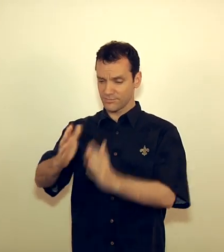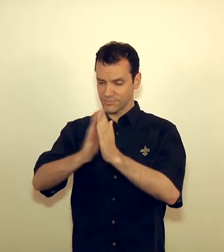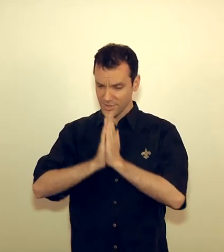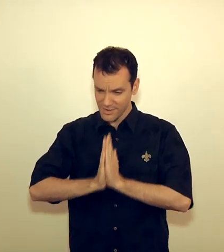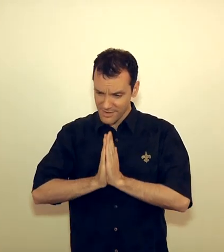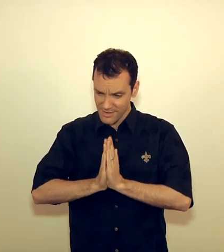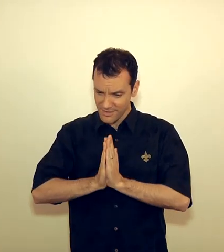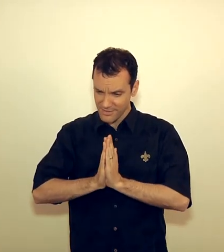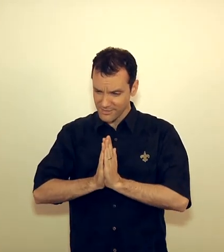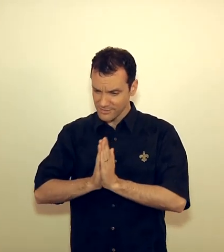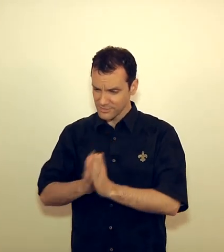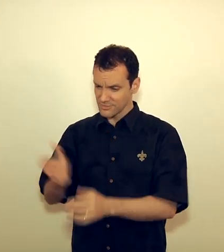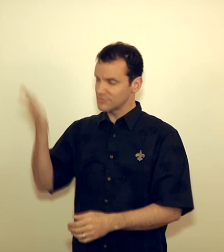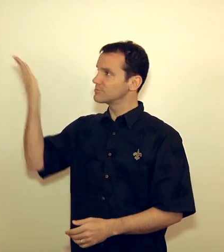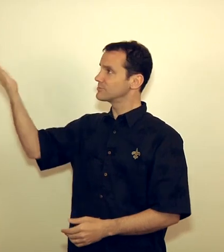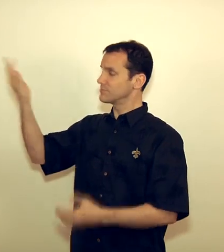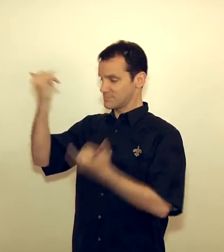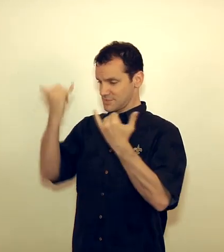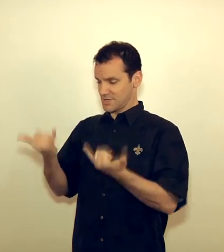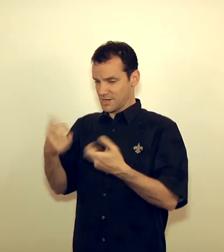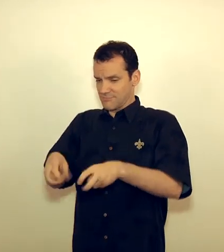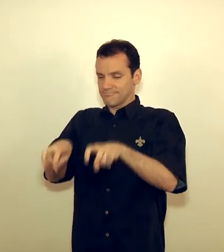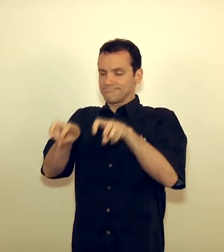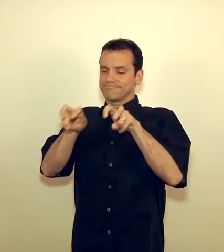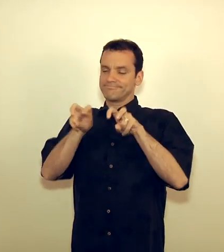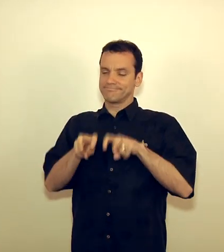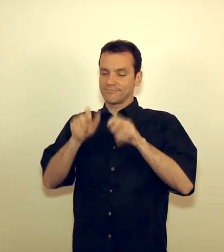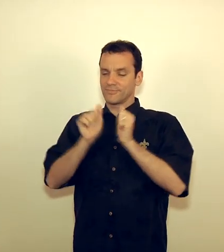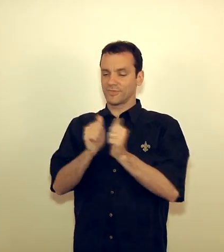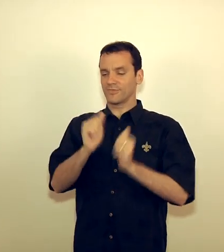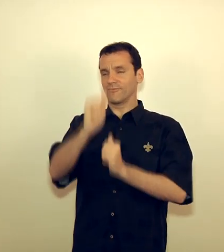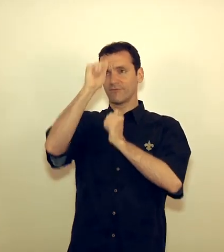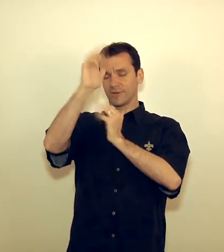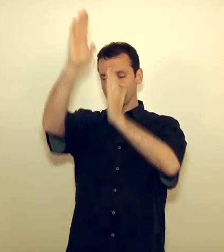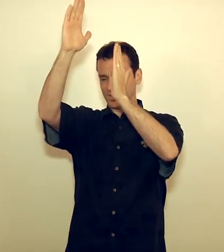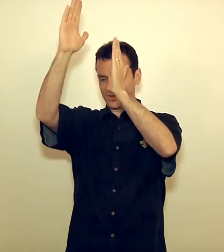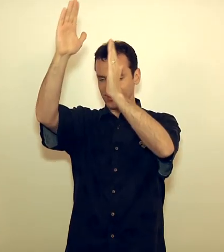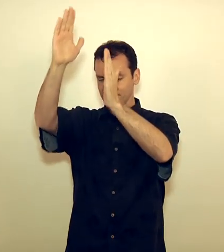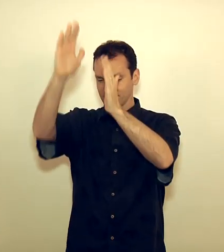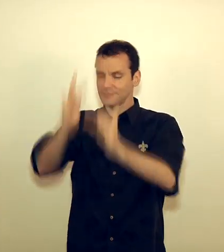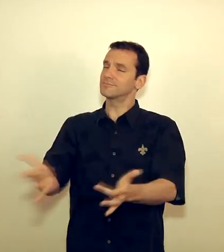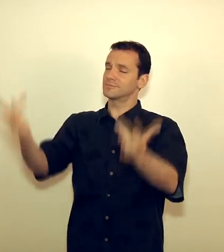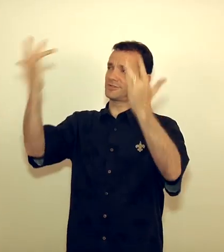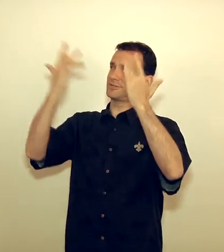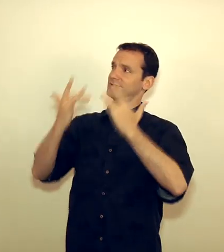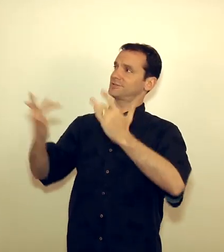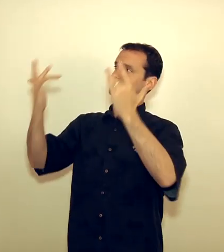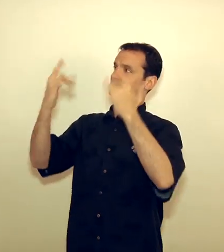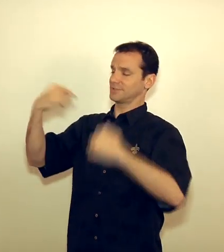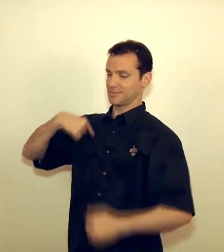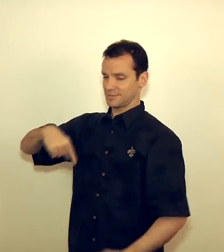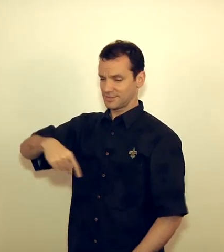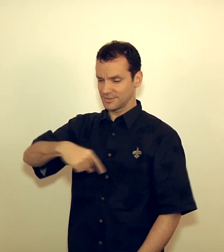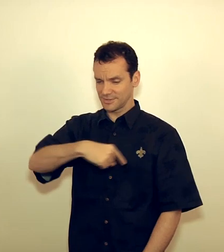prayer. You are seated at the right hand of the Father, have mercy on